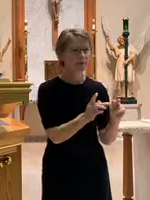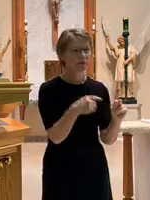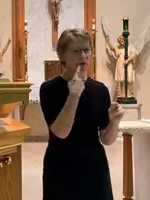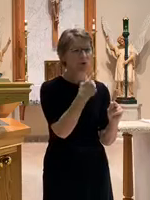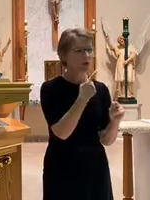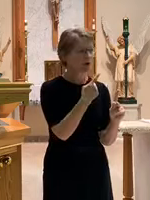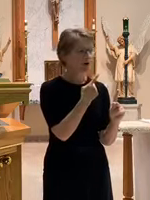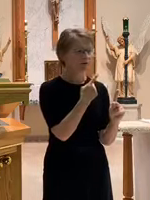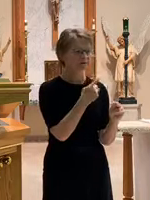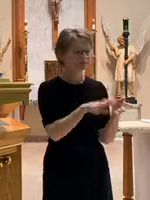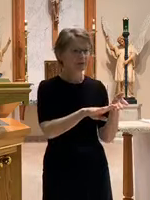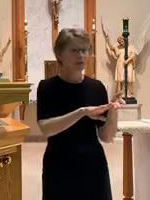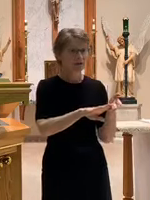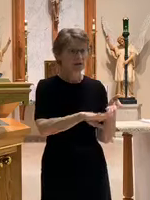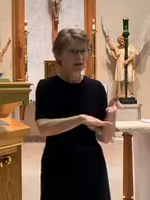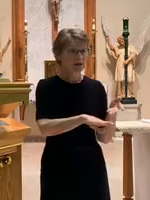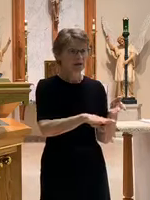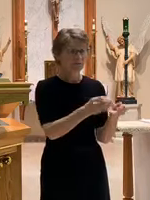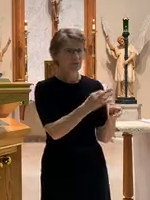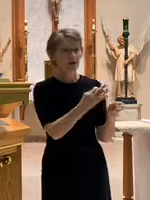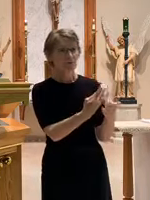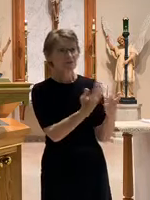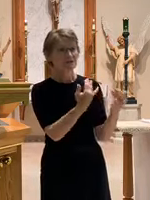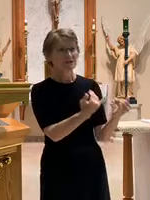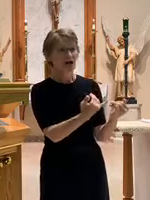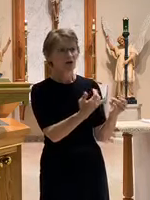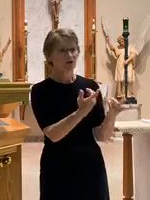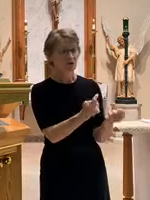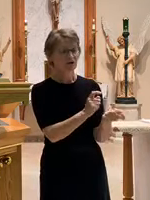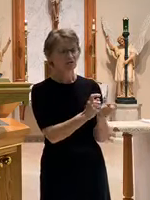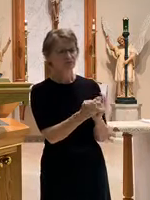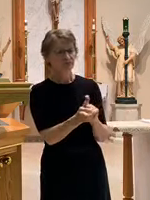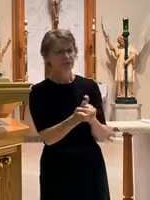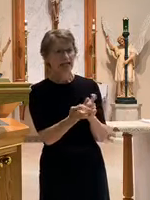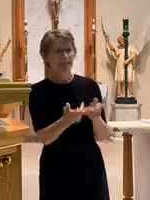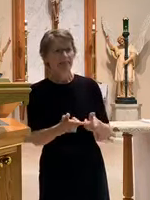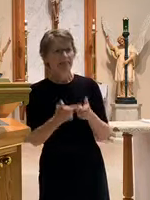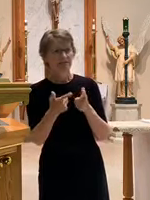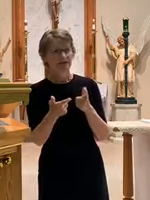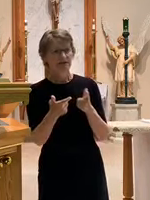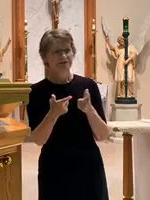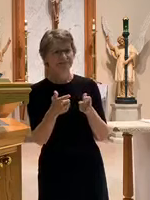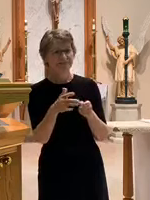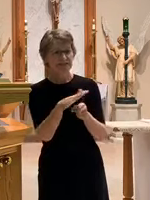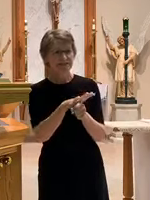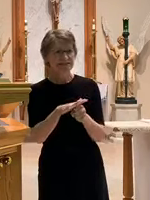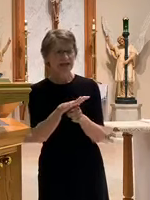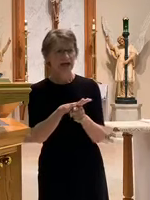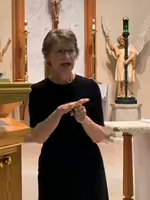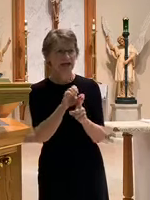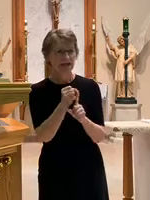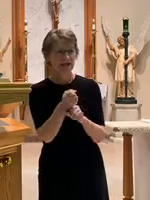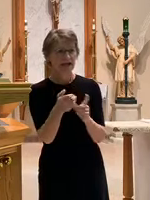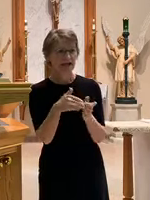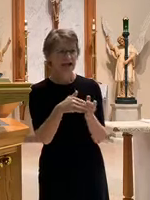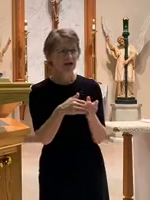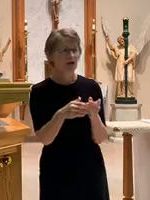from prison, trying to go through a transition in their life, or are displaced, you know, in a